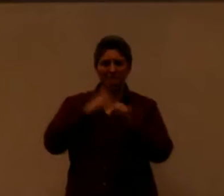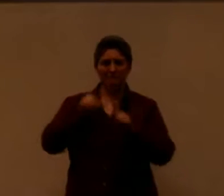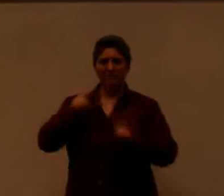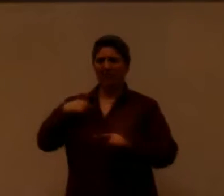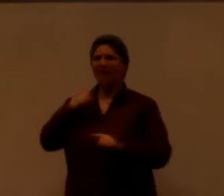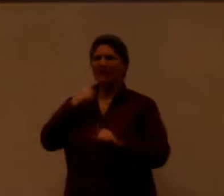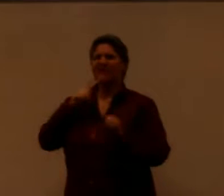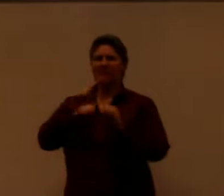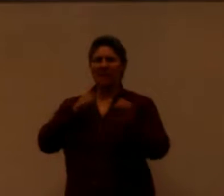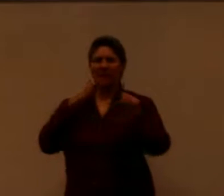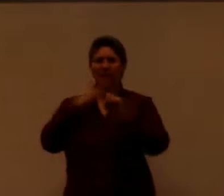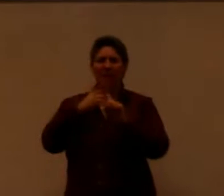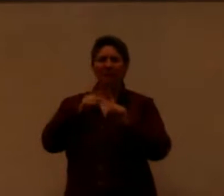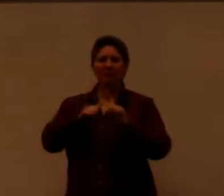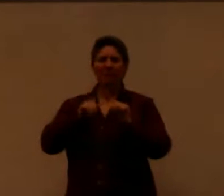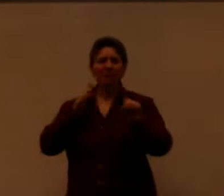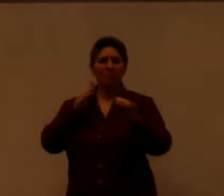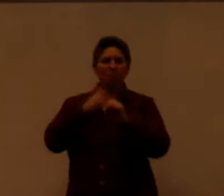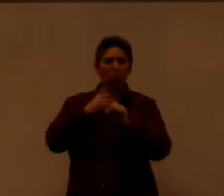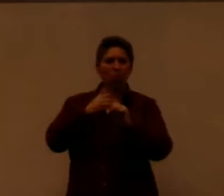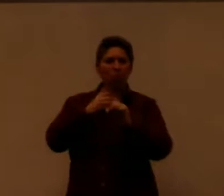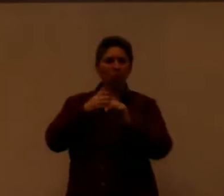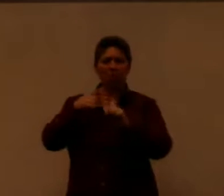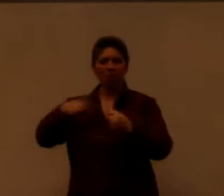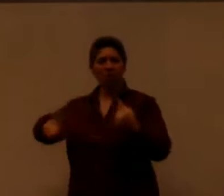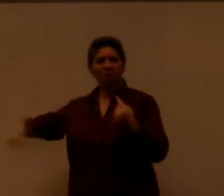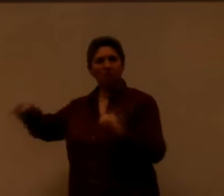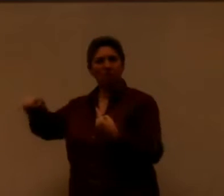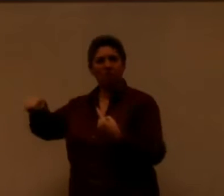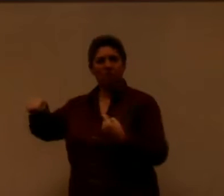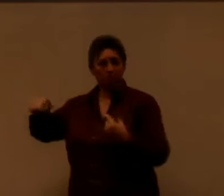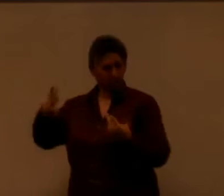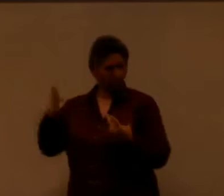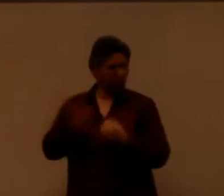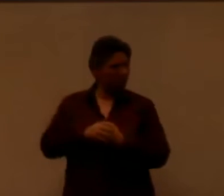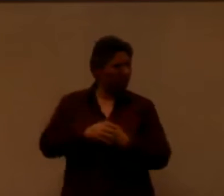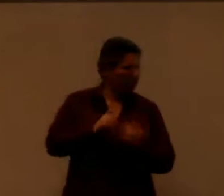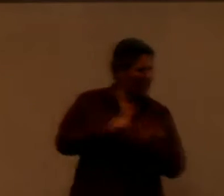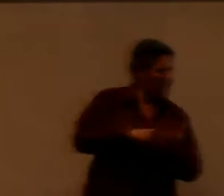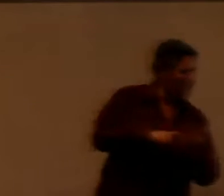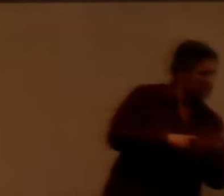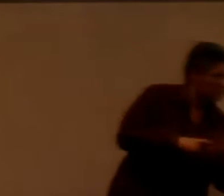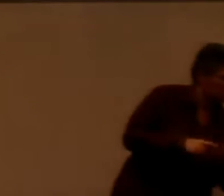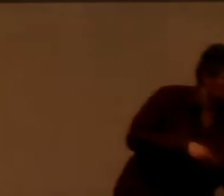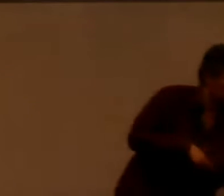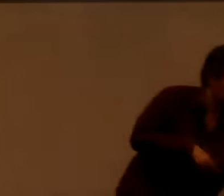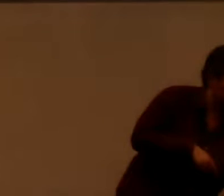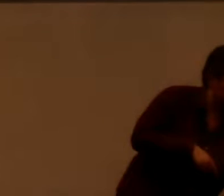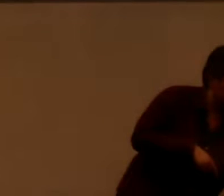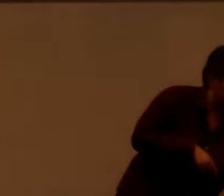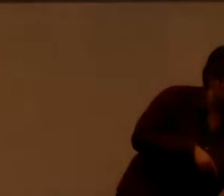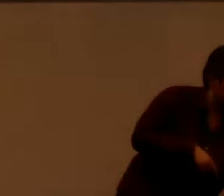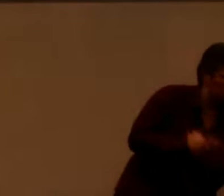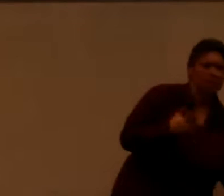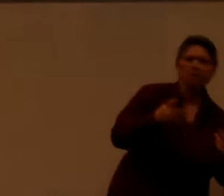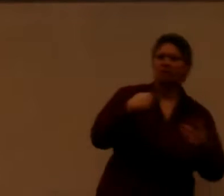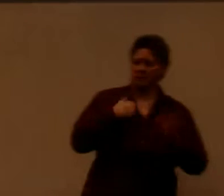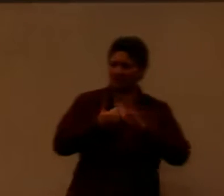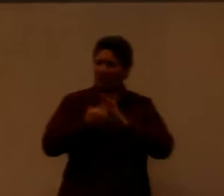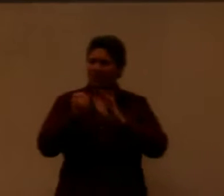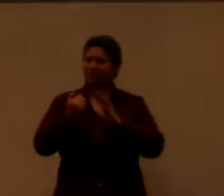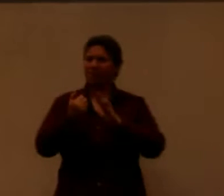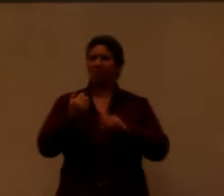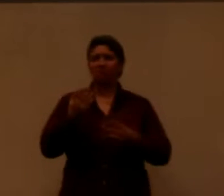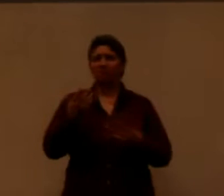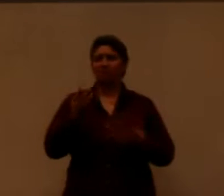are here, to represent the views of other deaf community members, who are there to speak for them.